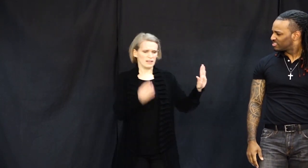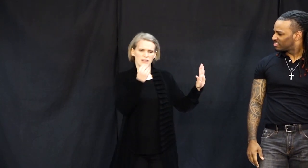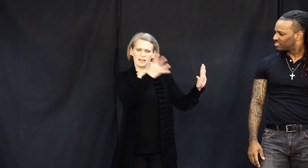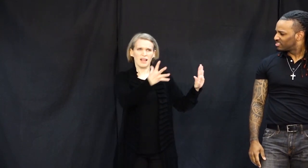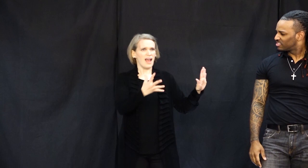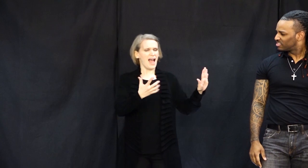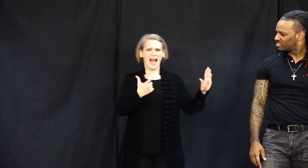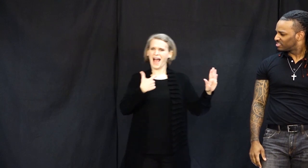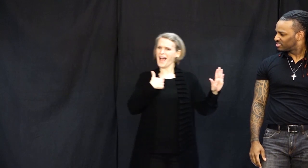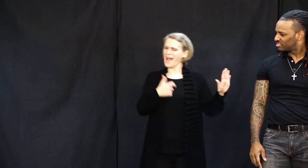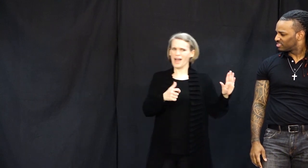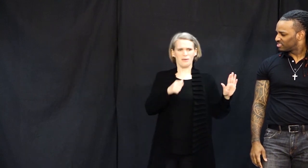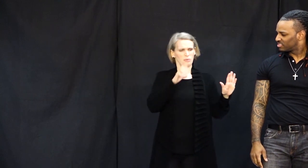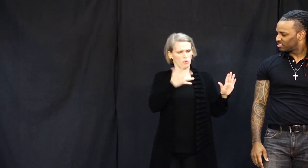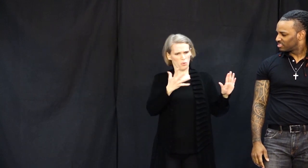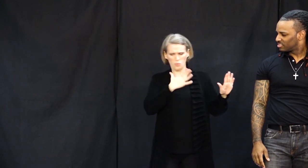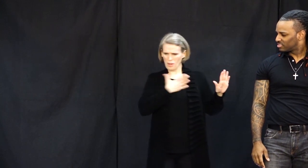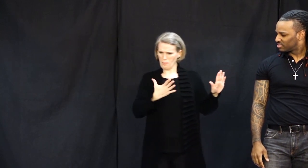my plans close to my chest.